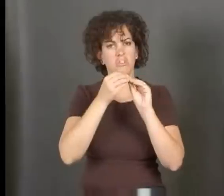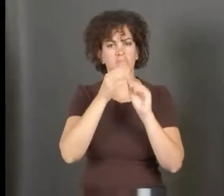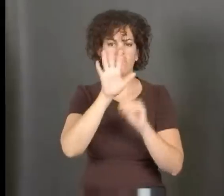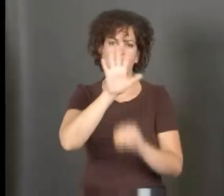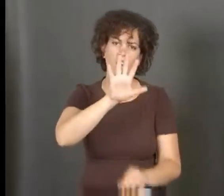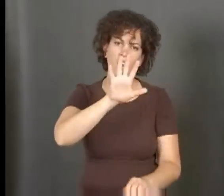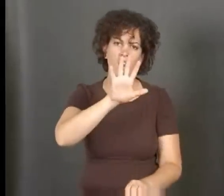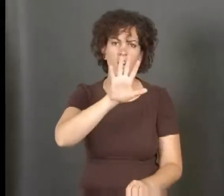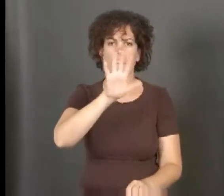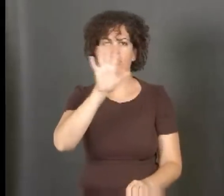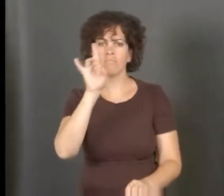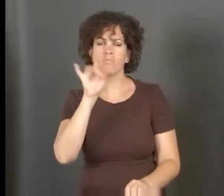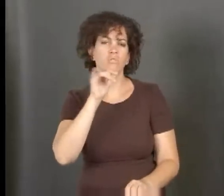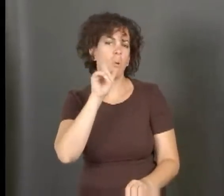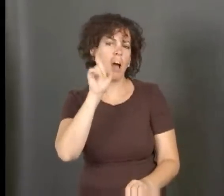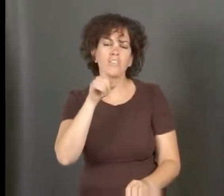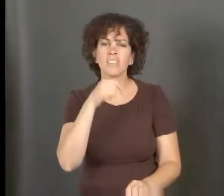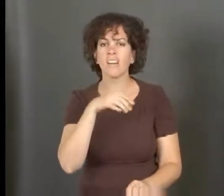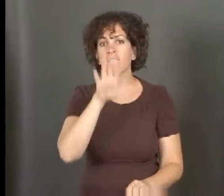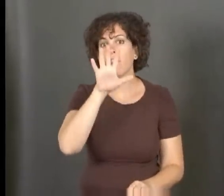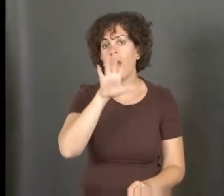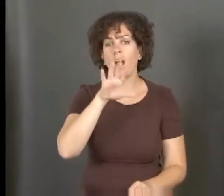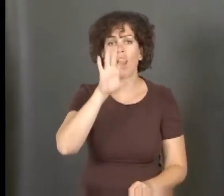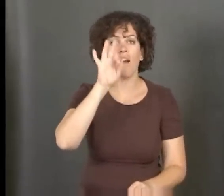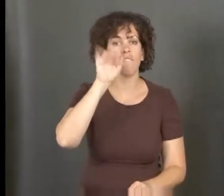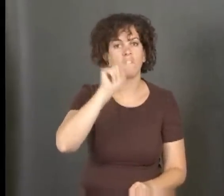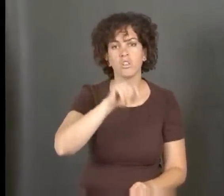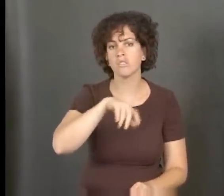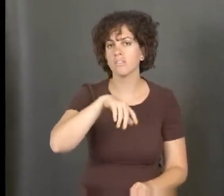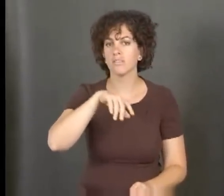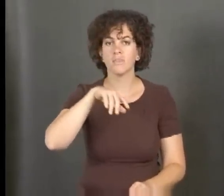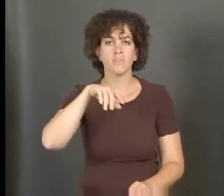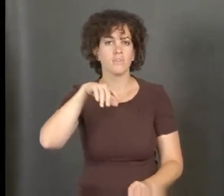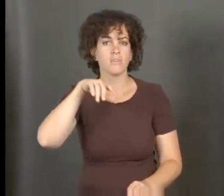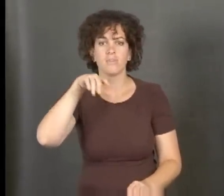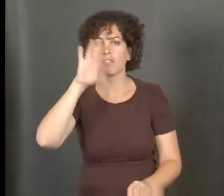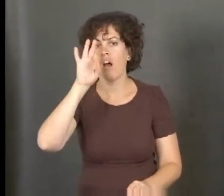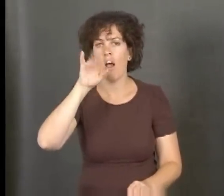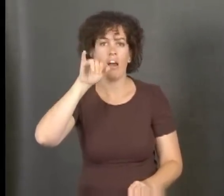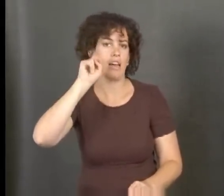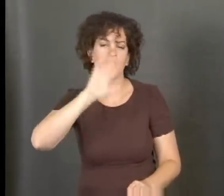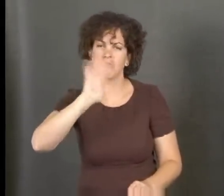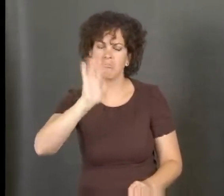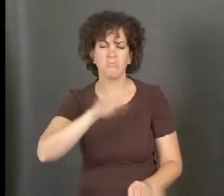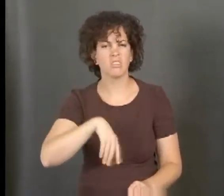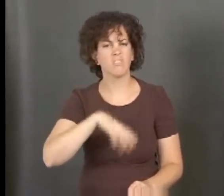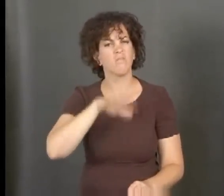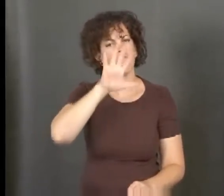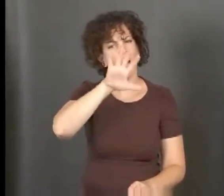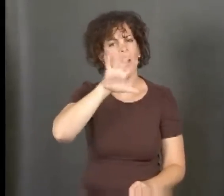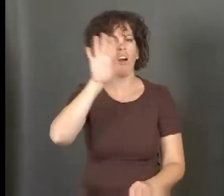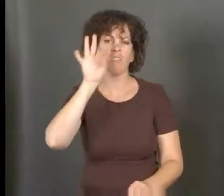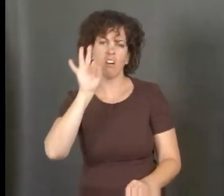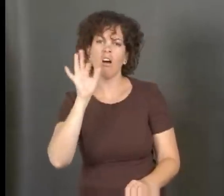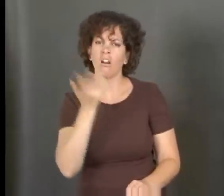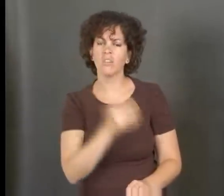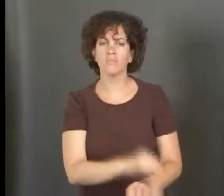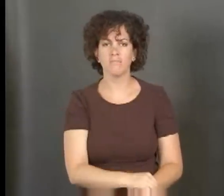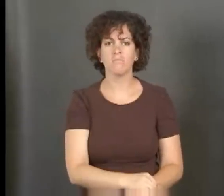5'8". So you use the numbers that we practiced earlier. You don't have to say 5'9". You would